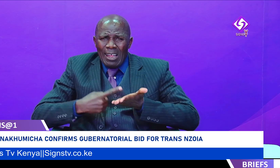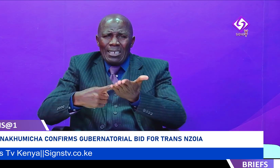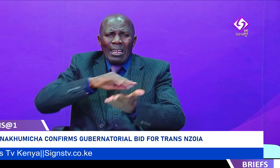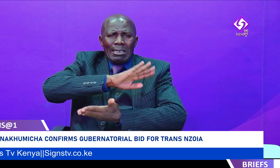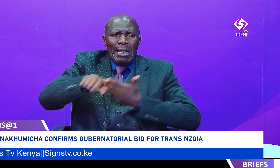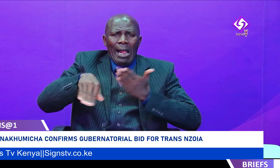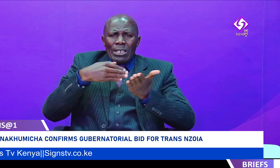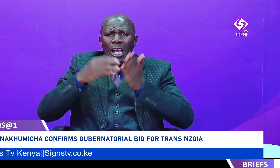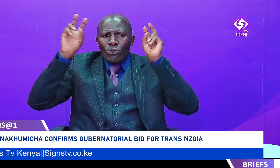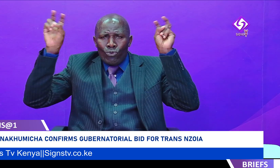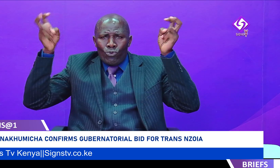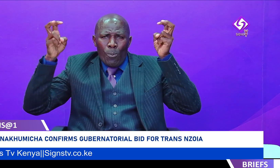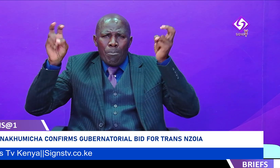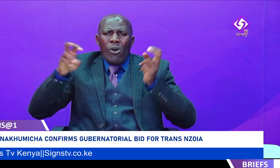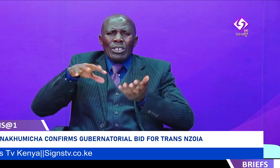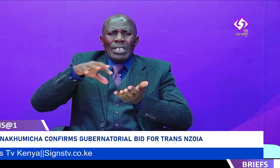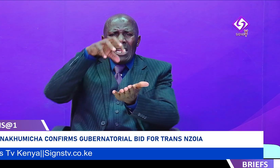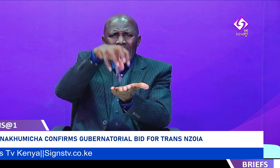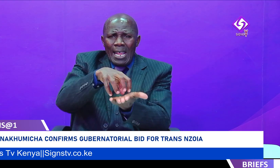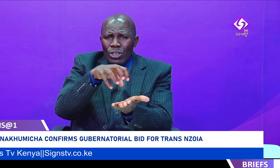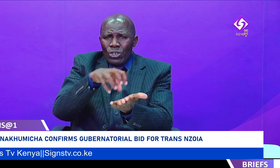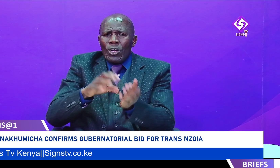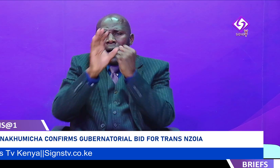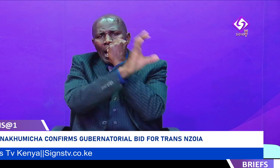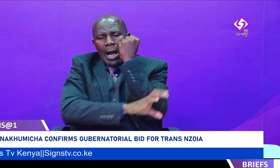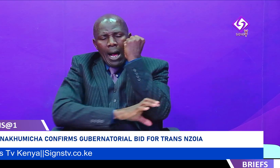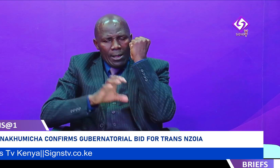discussions on critical issues facing the country.